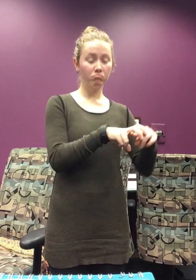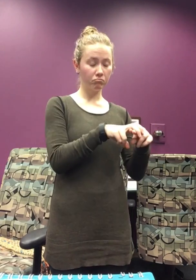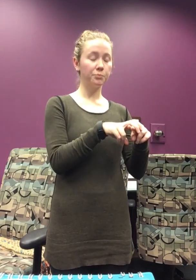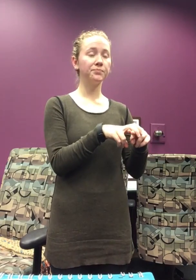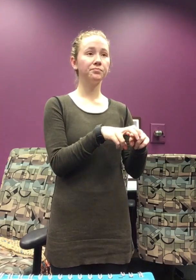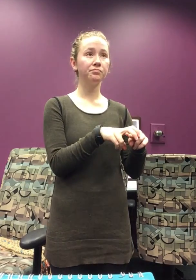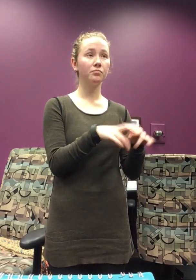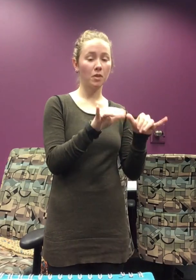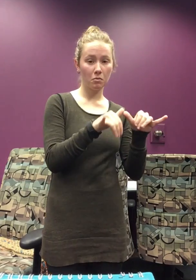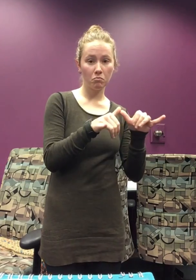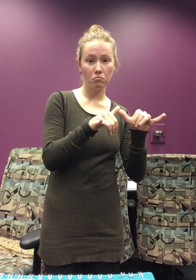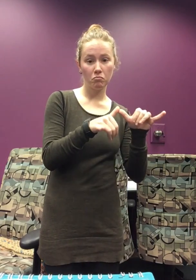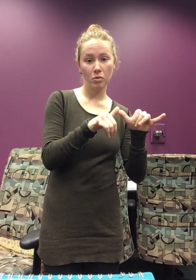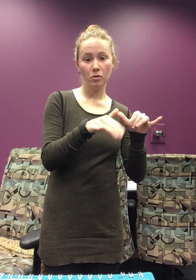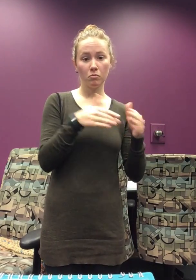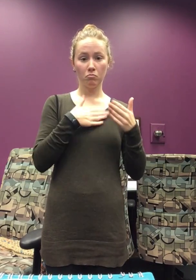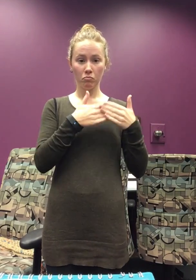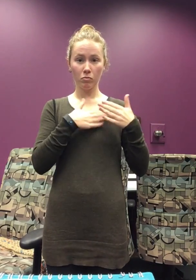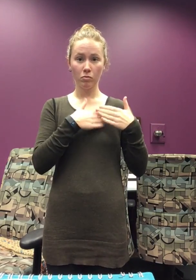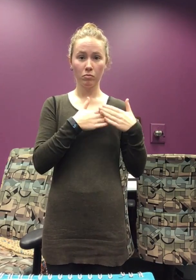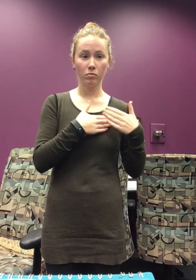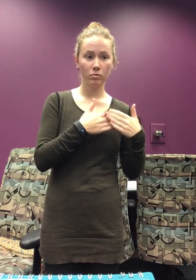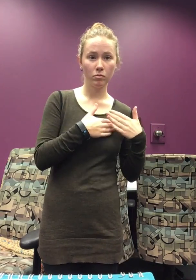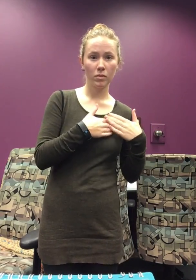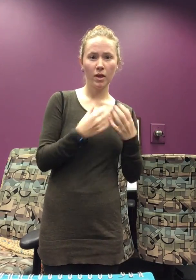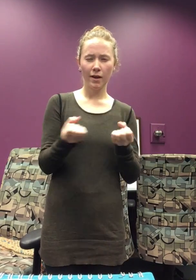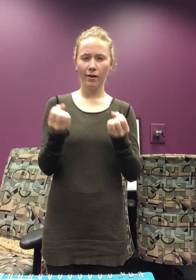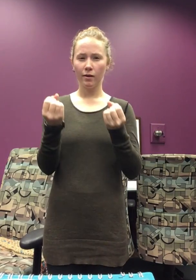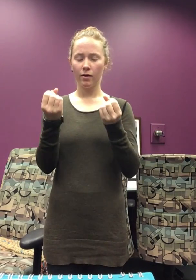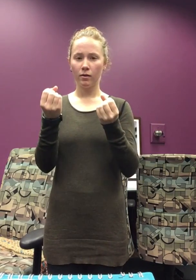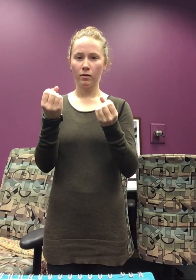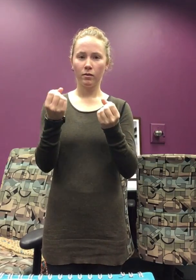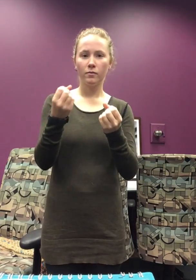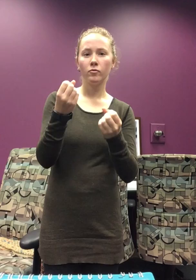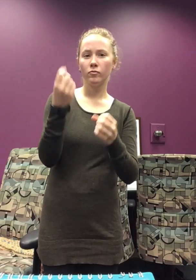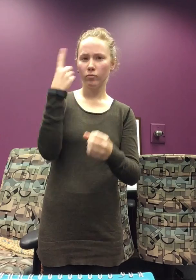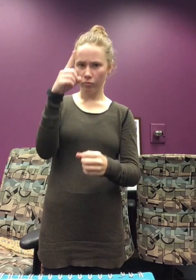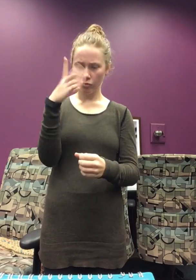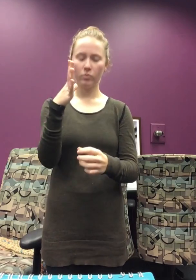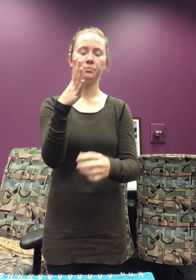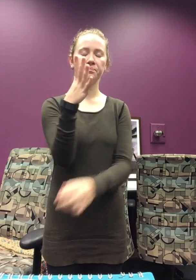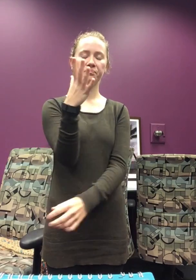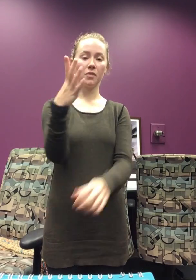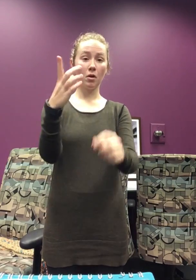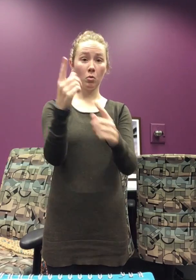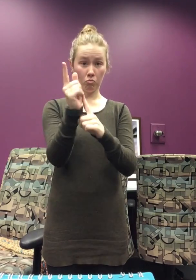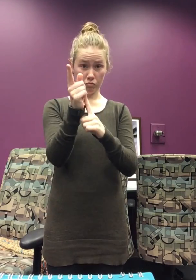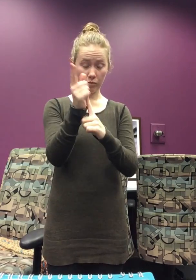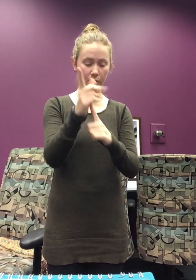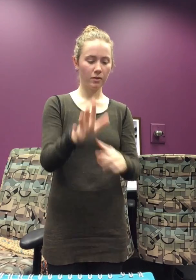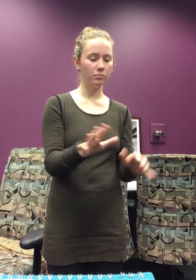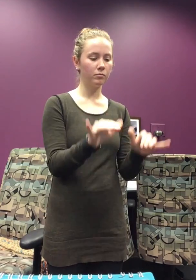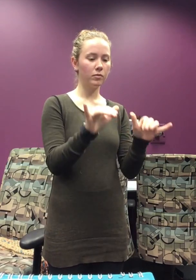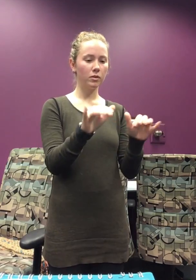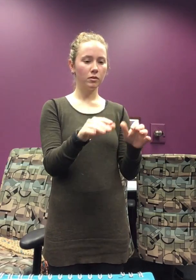minute to see how many times we breathe out, and we'll count those in 1 minute, and we'll put that on a